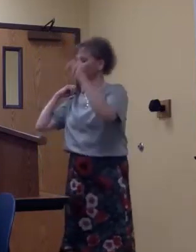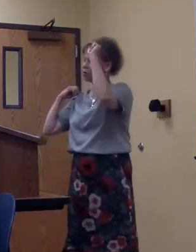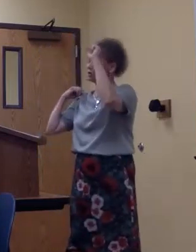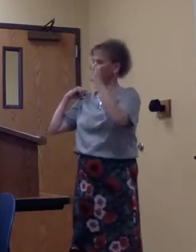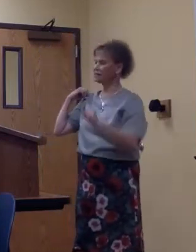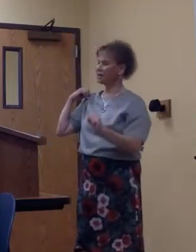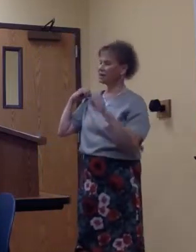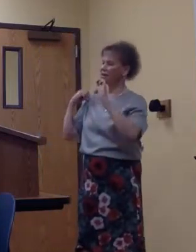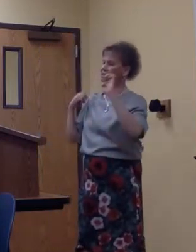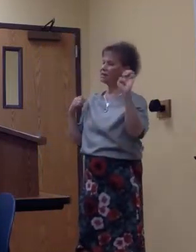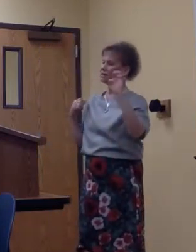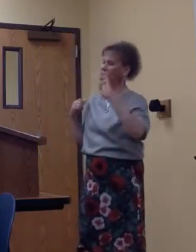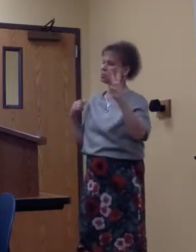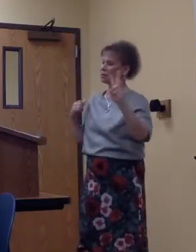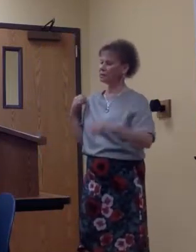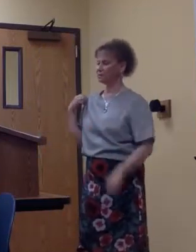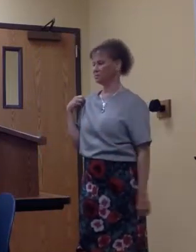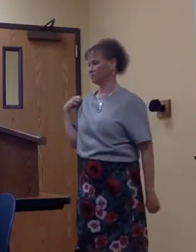north, south, east, west.